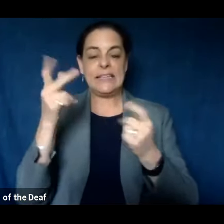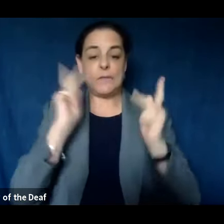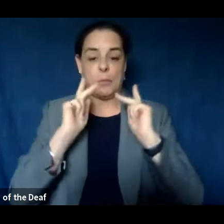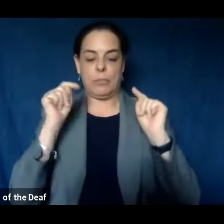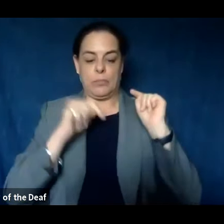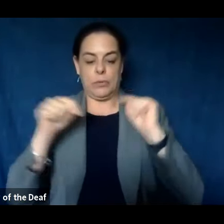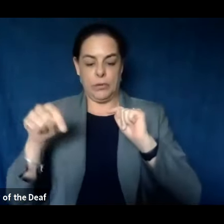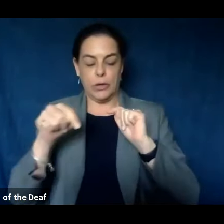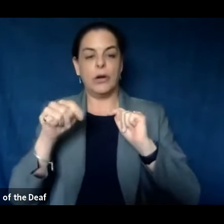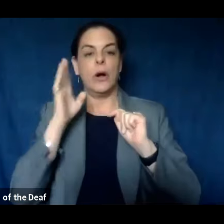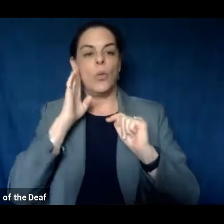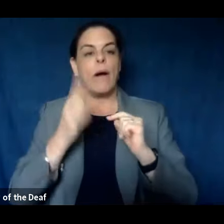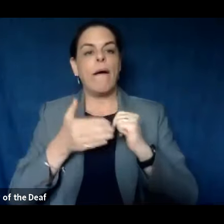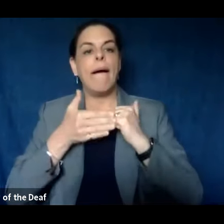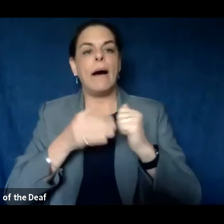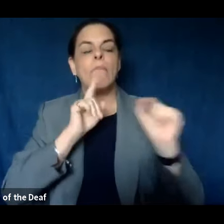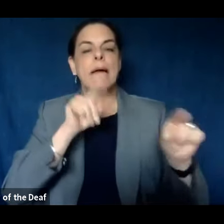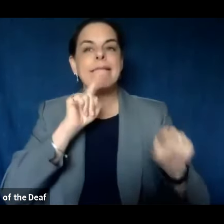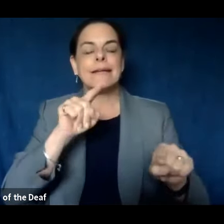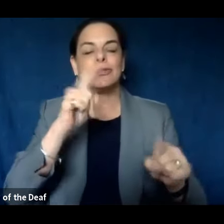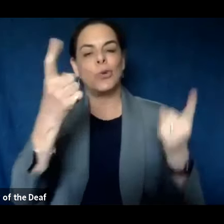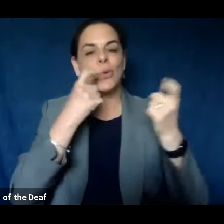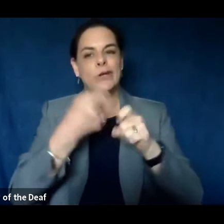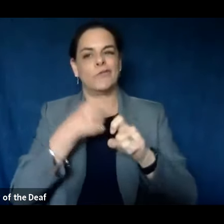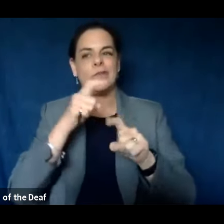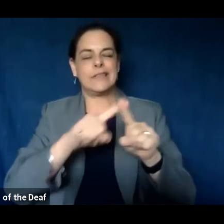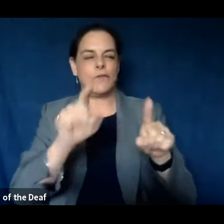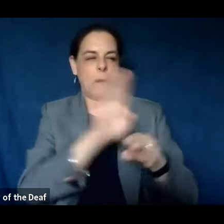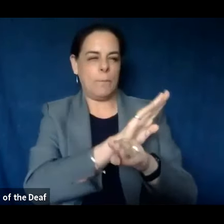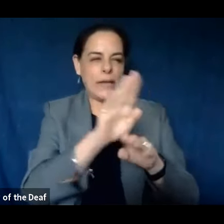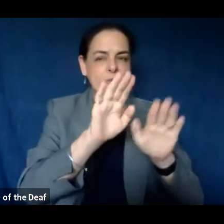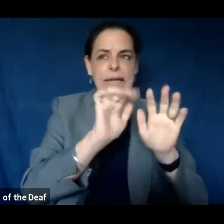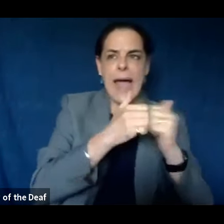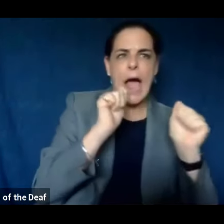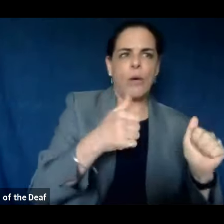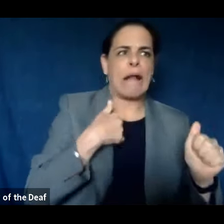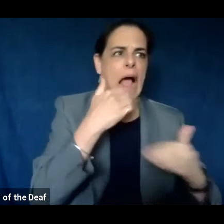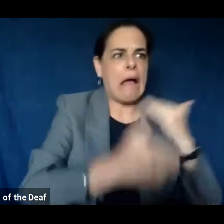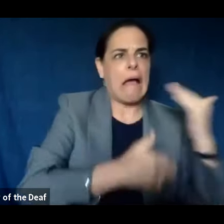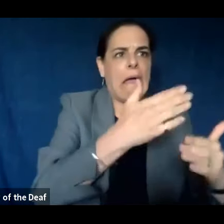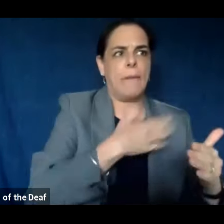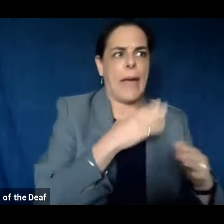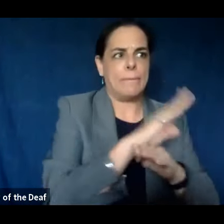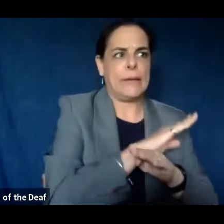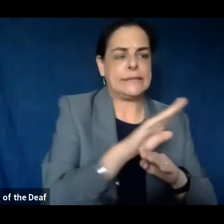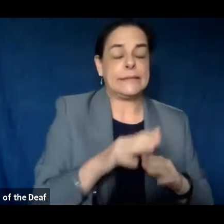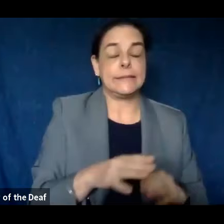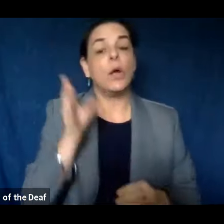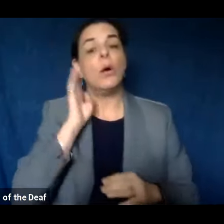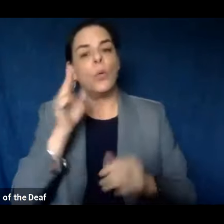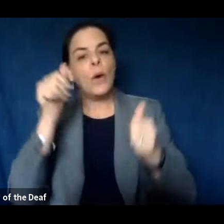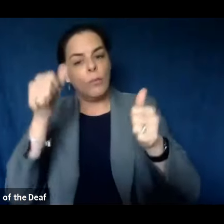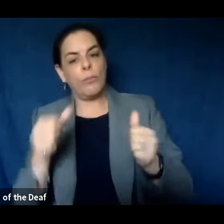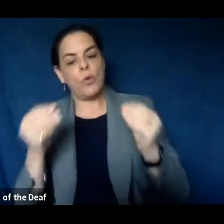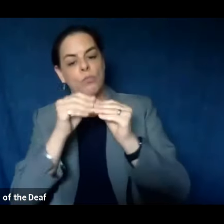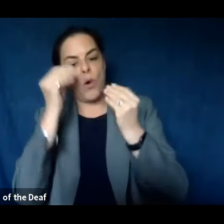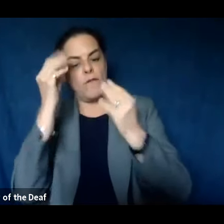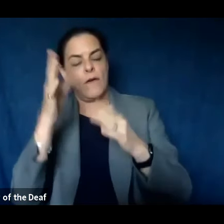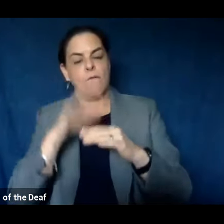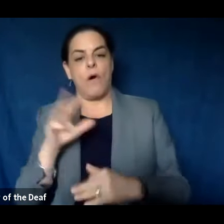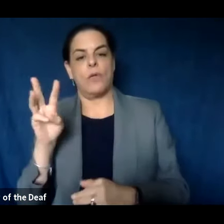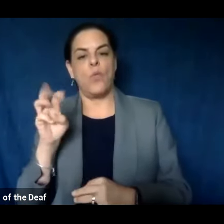different sectors of business. More information will be available on our website this week, including a